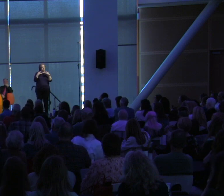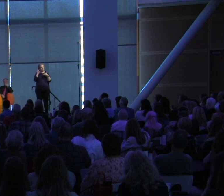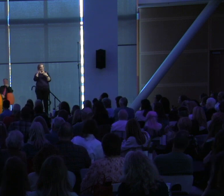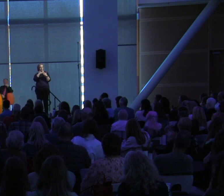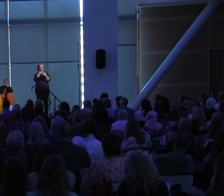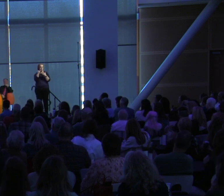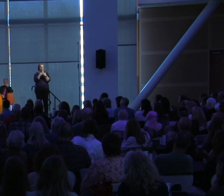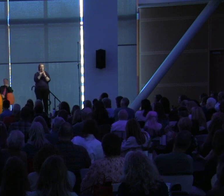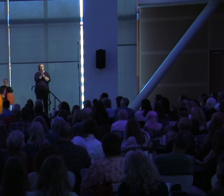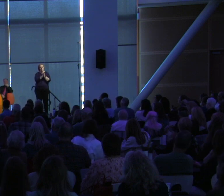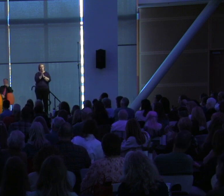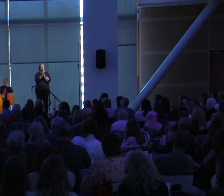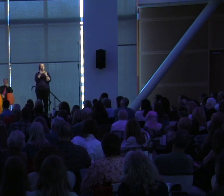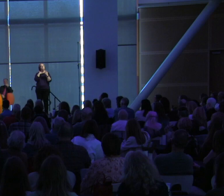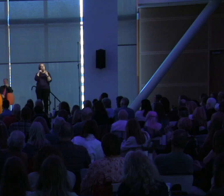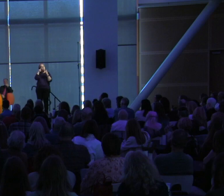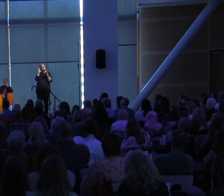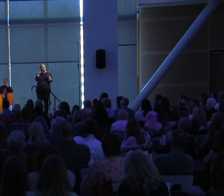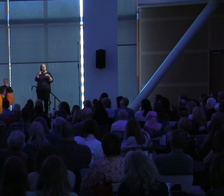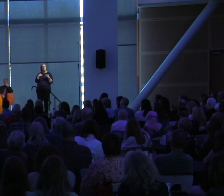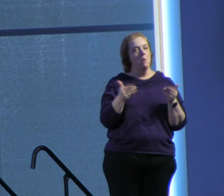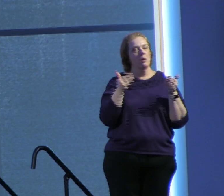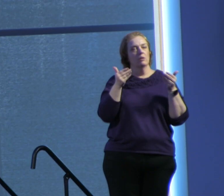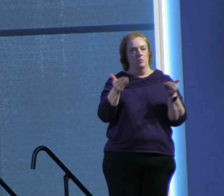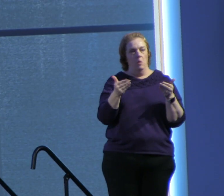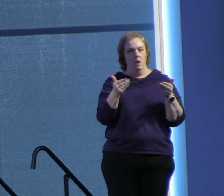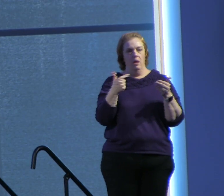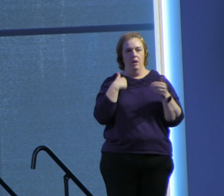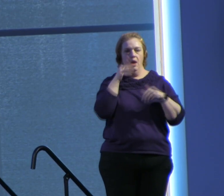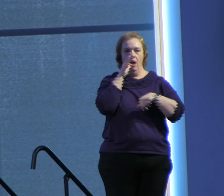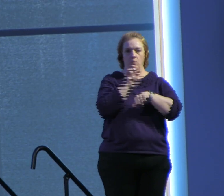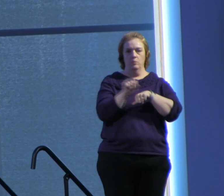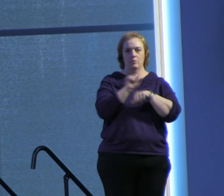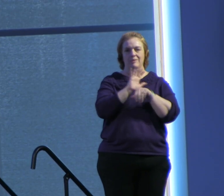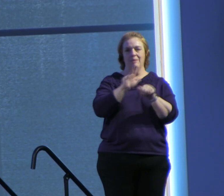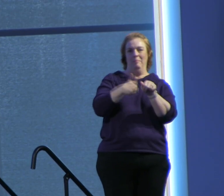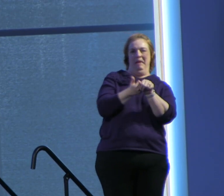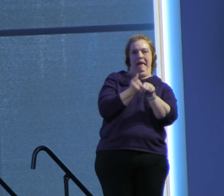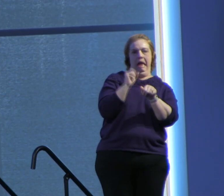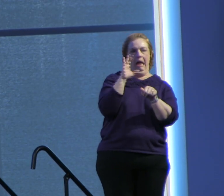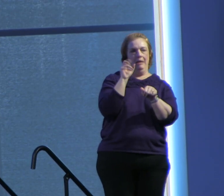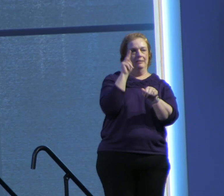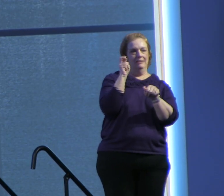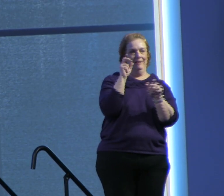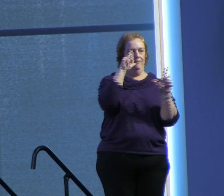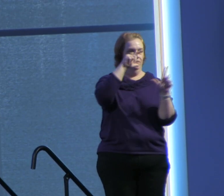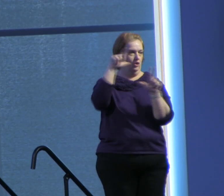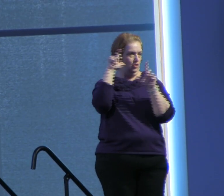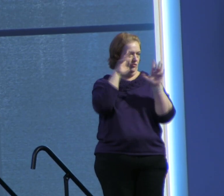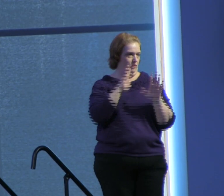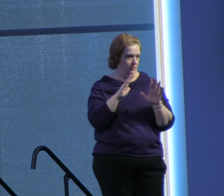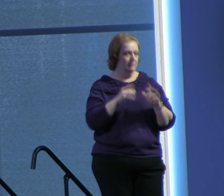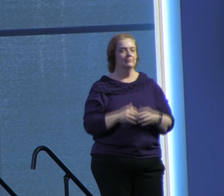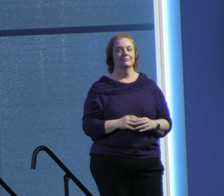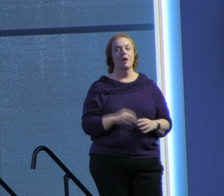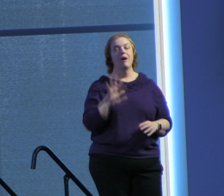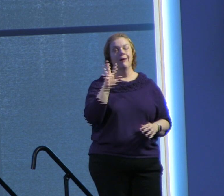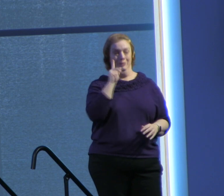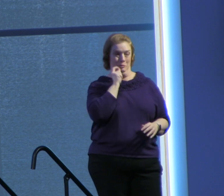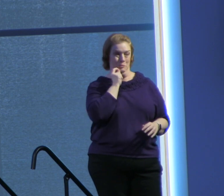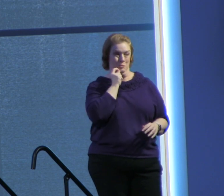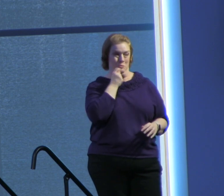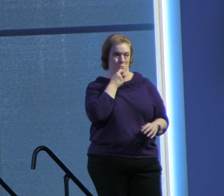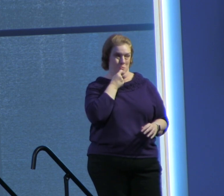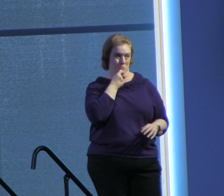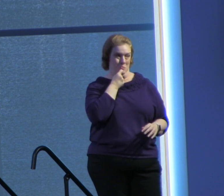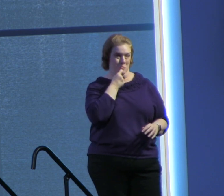project, I got a job on the set as a behind-the-scenes photographer. And what was really cool about this project